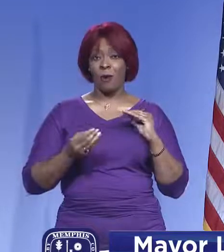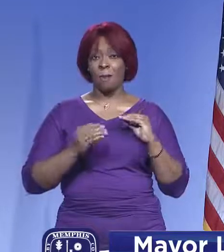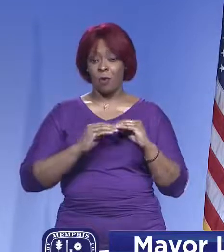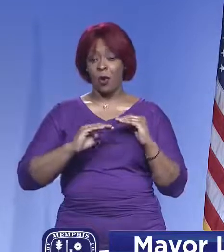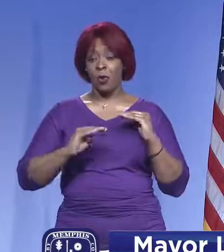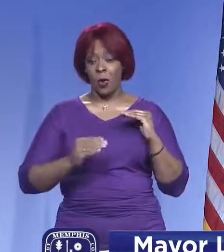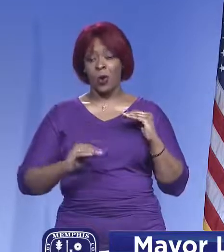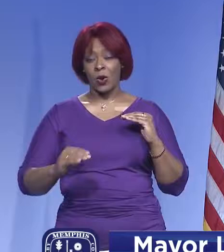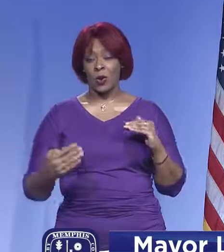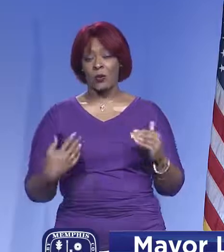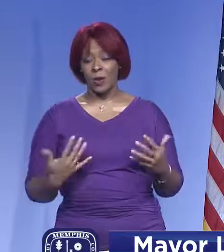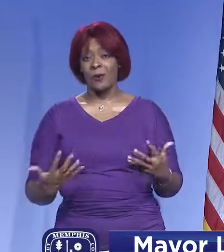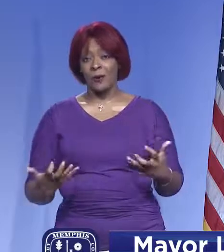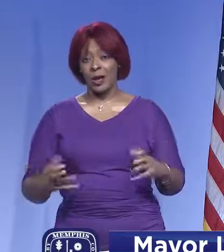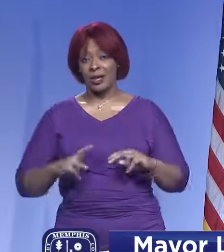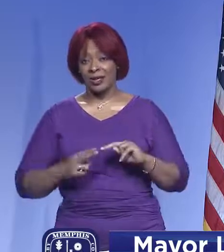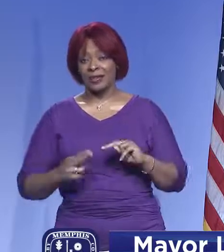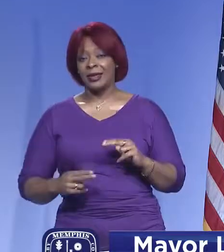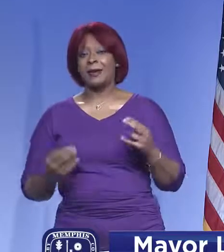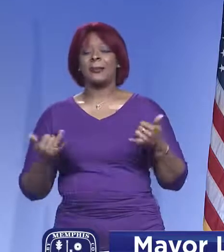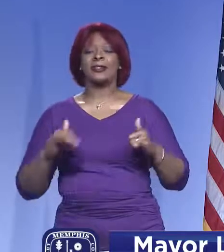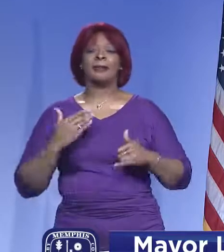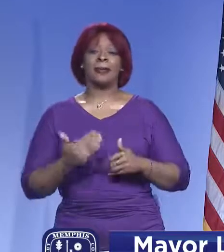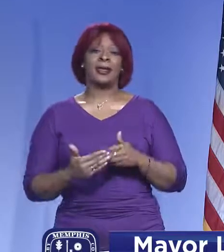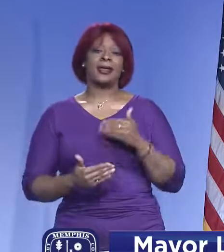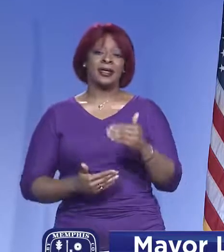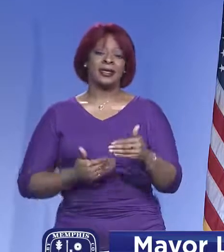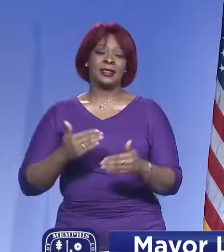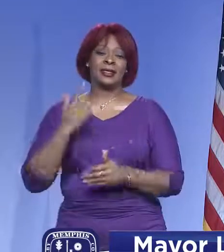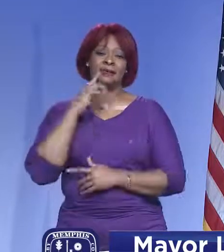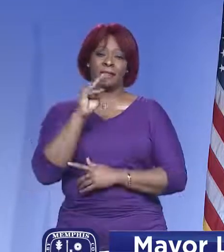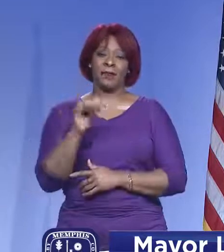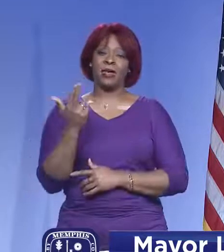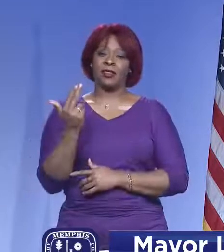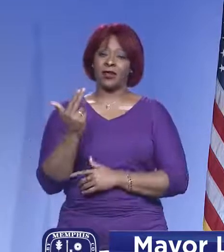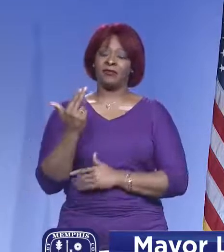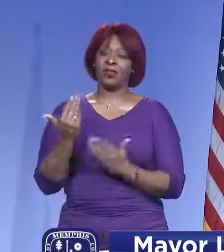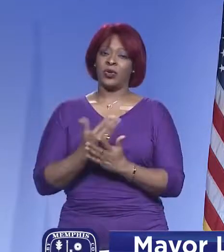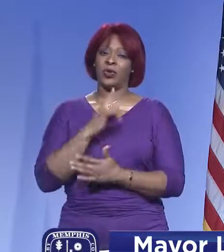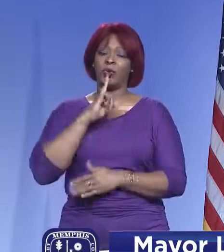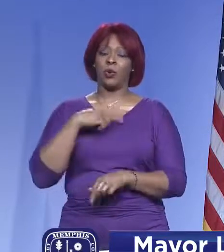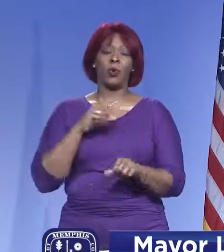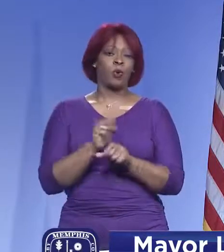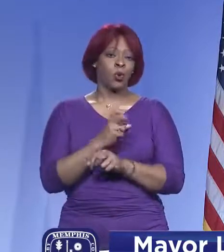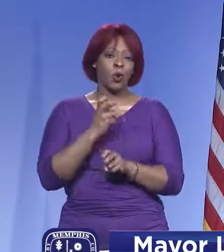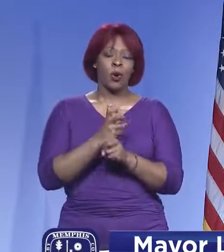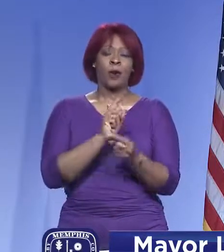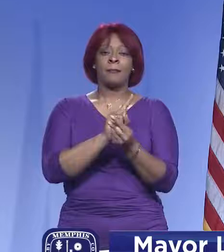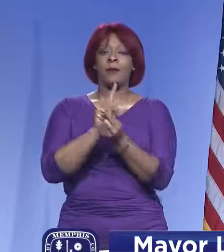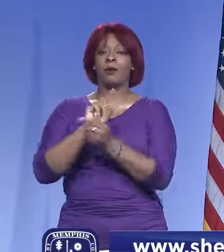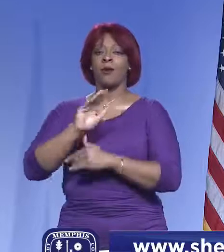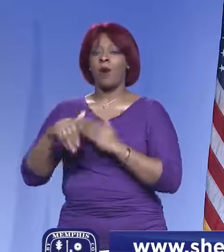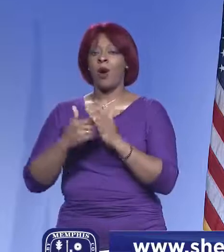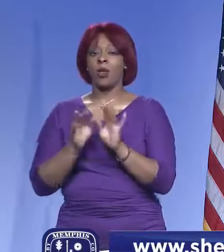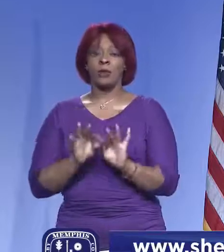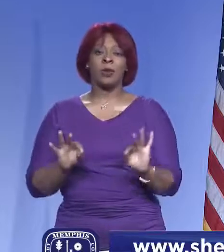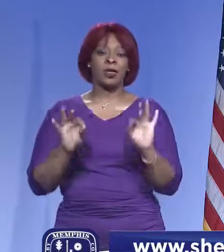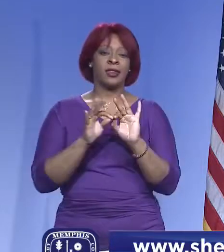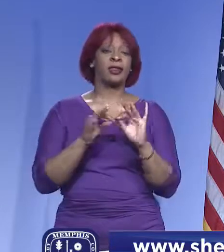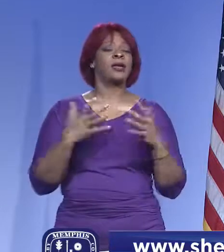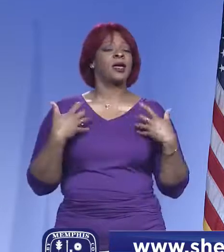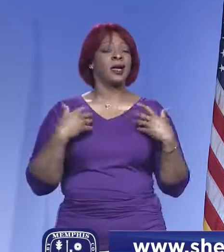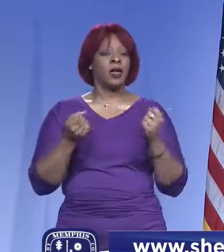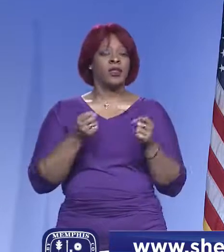lower still, but we're still on pace for May 13th. So working hard to meet with all the relevant public and medical